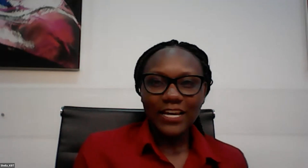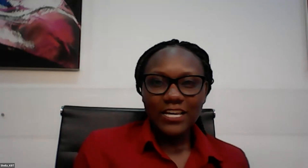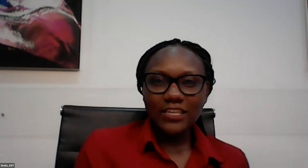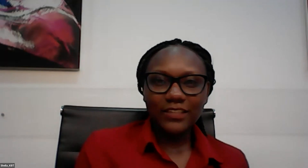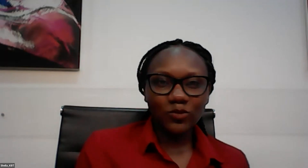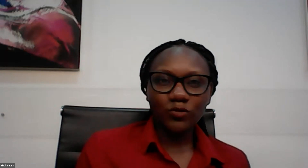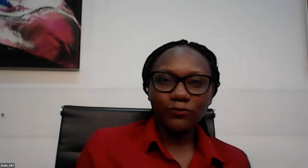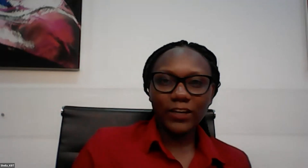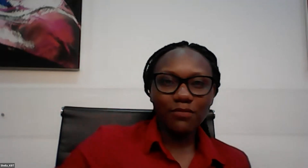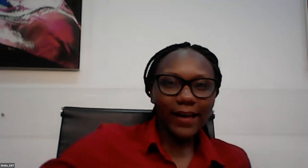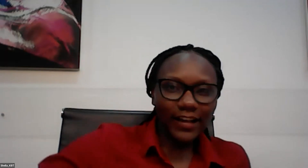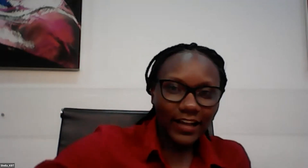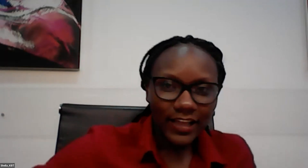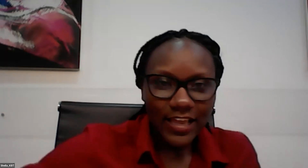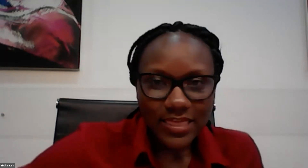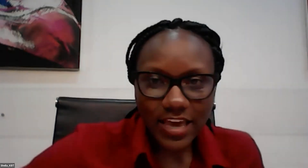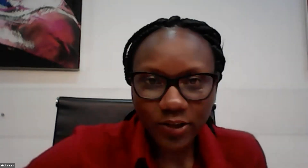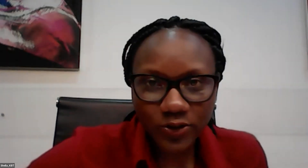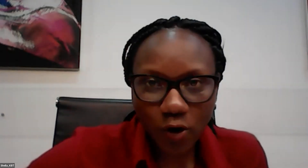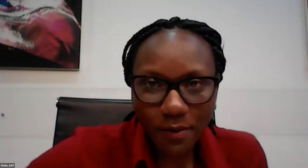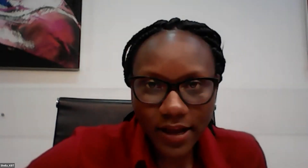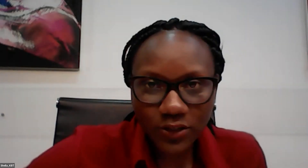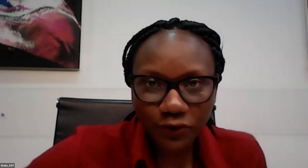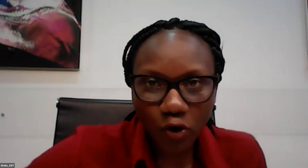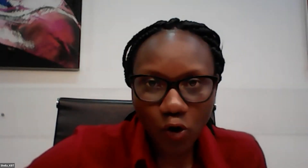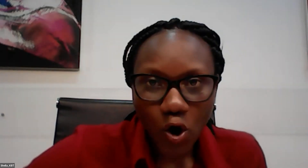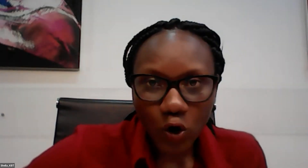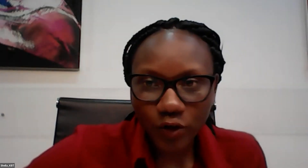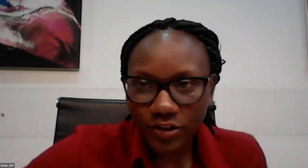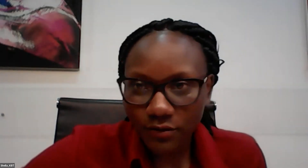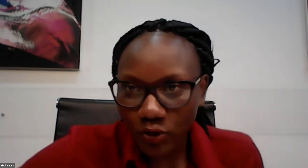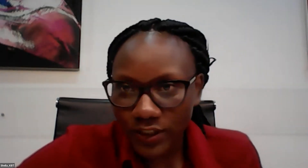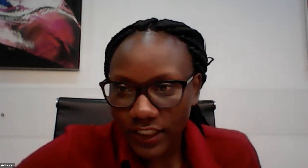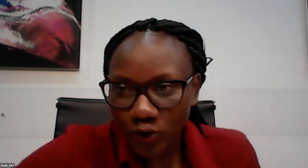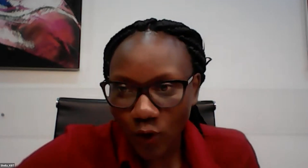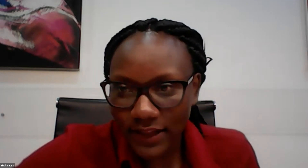14%. This is good feedback. Thank you so much for